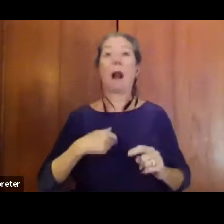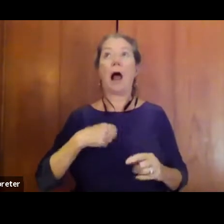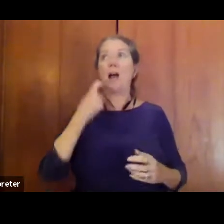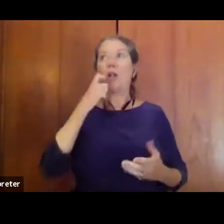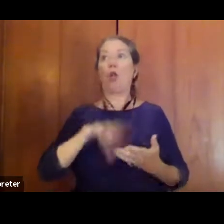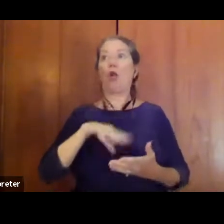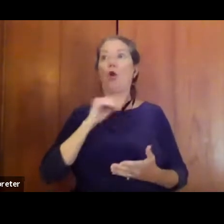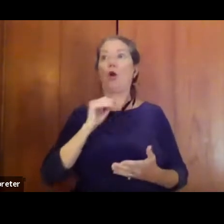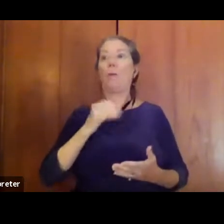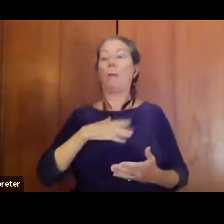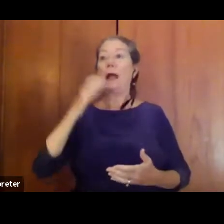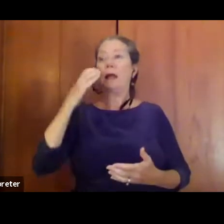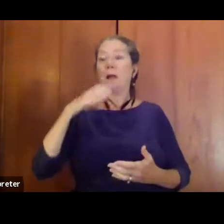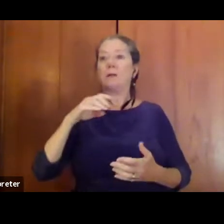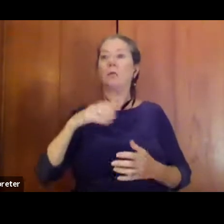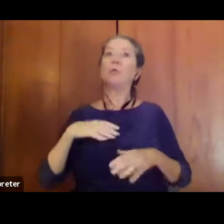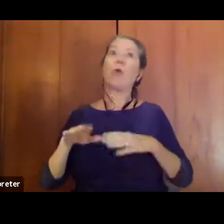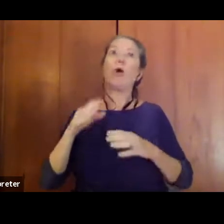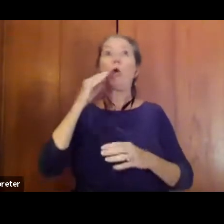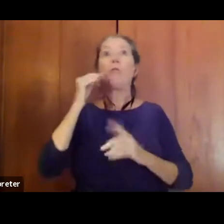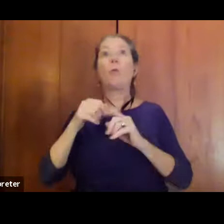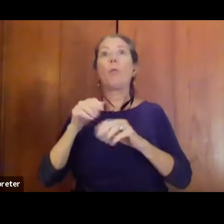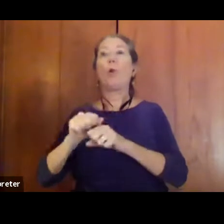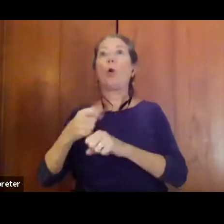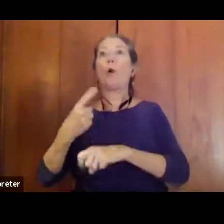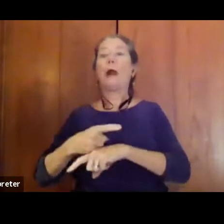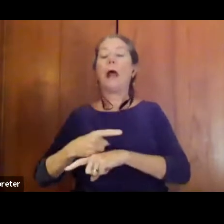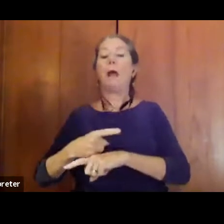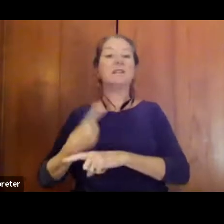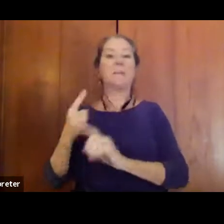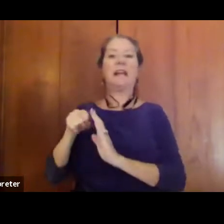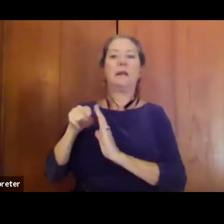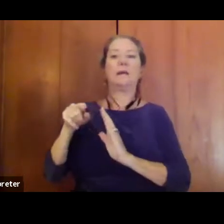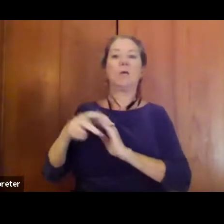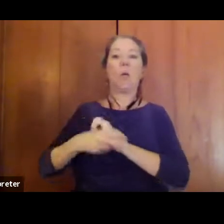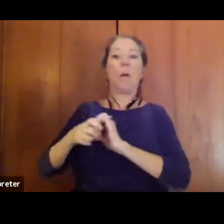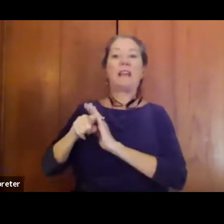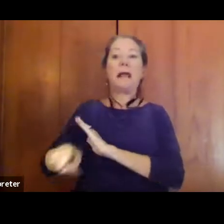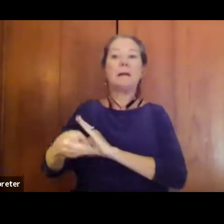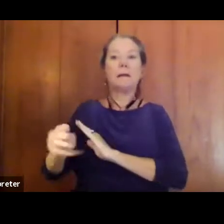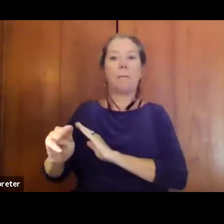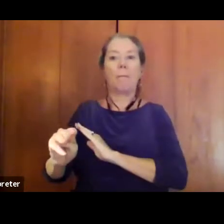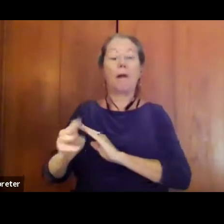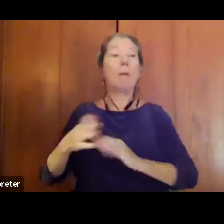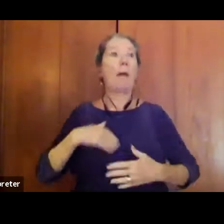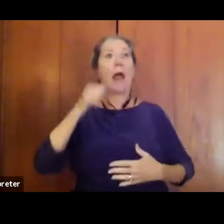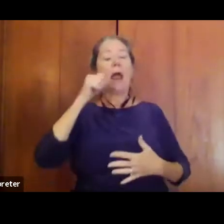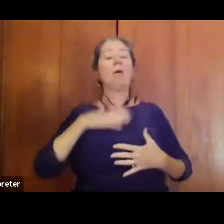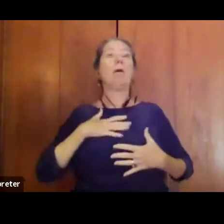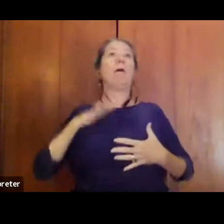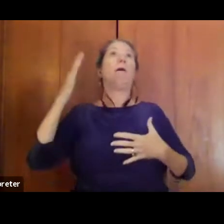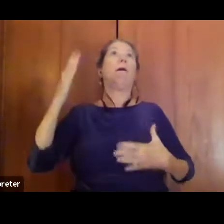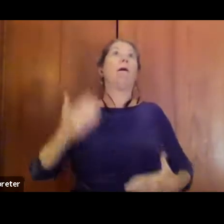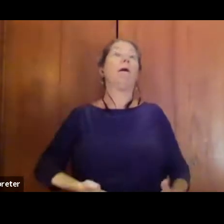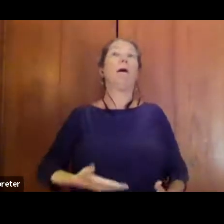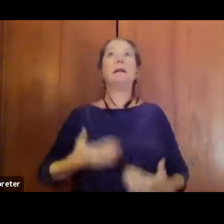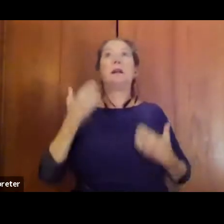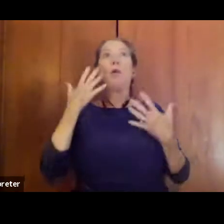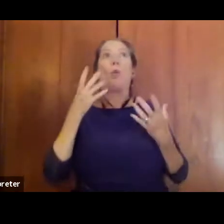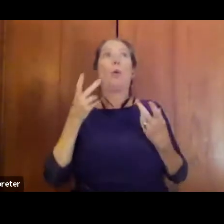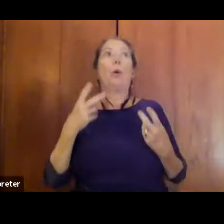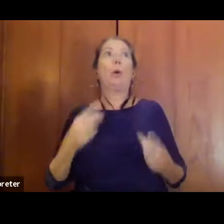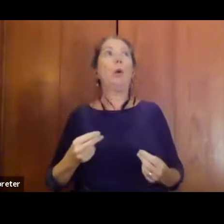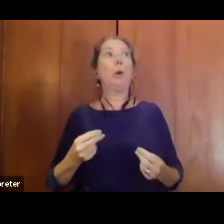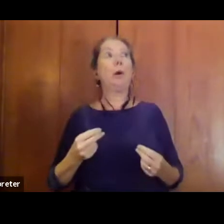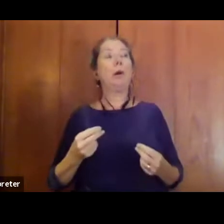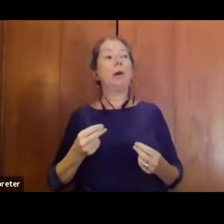one day from work. And my aunt, his mother, was distraught and really unsure about how to adapt, given that Julio was taking care